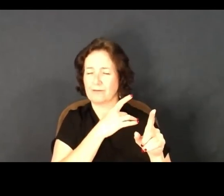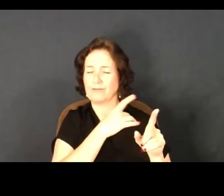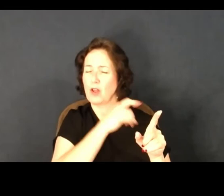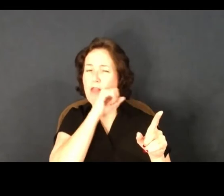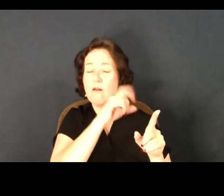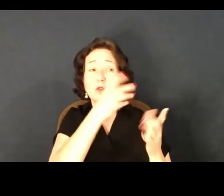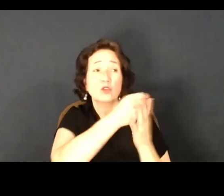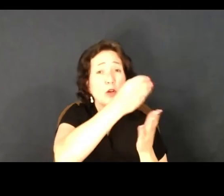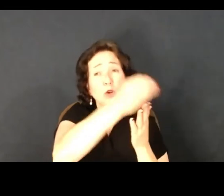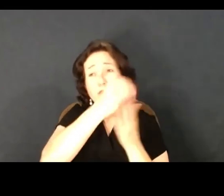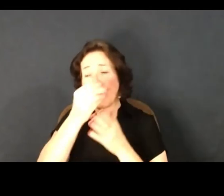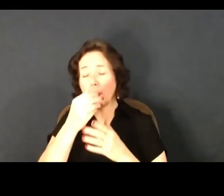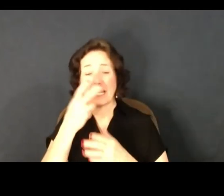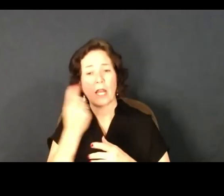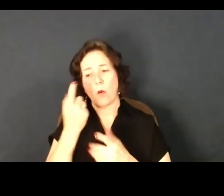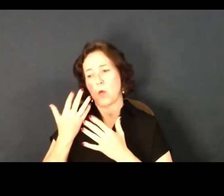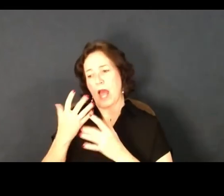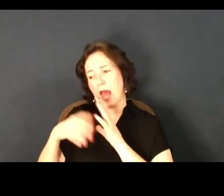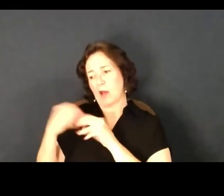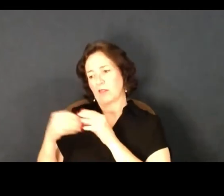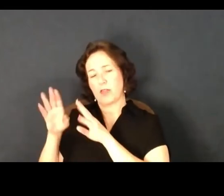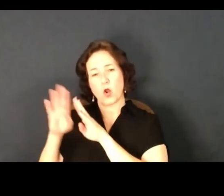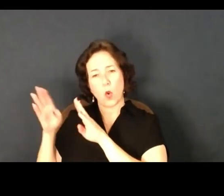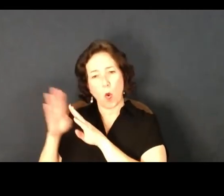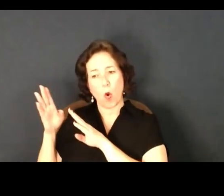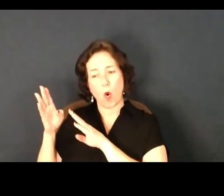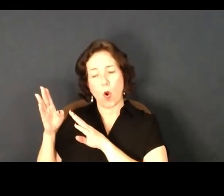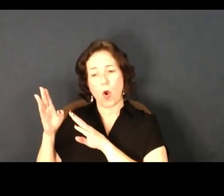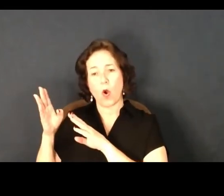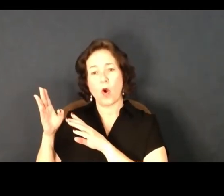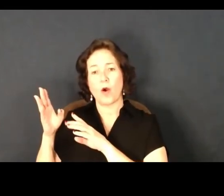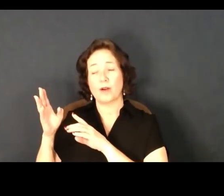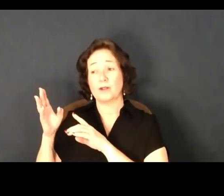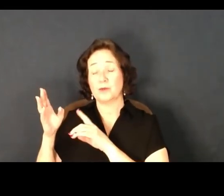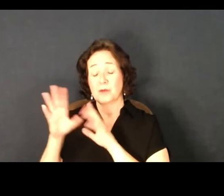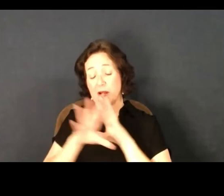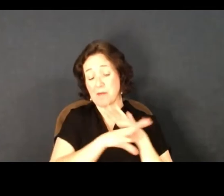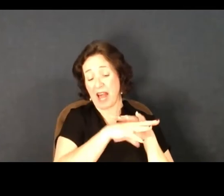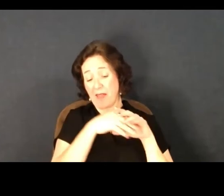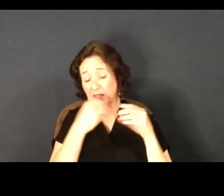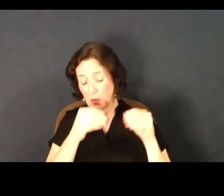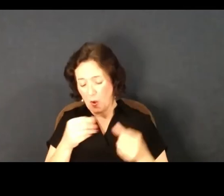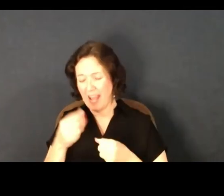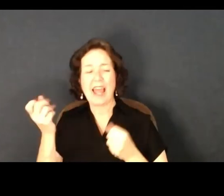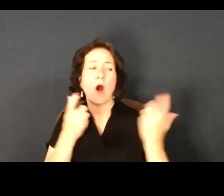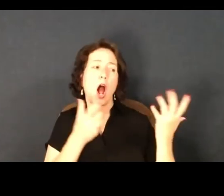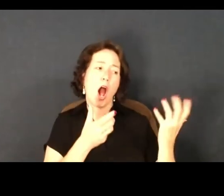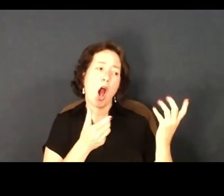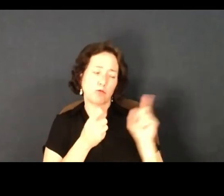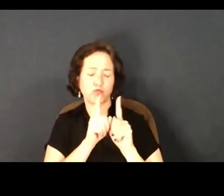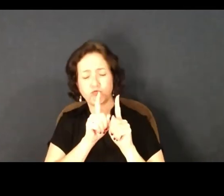outside the door. And when she would come out of the store, he would take her bags. And he would carry them home for